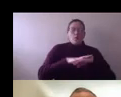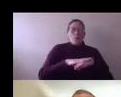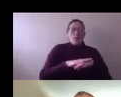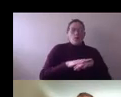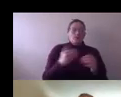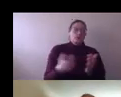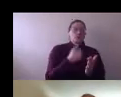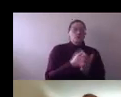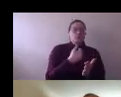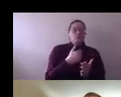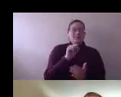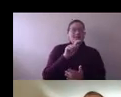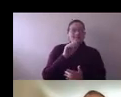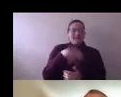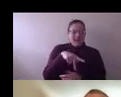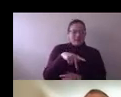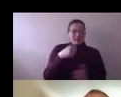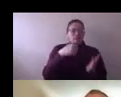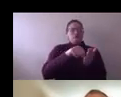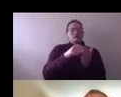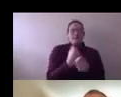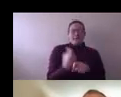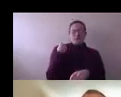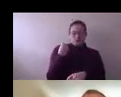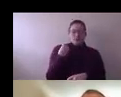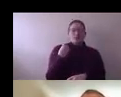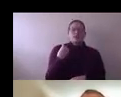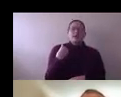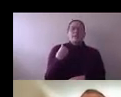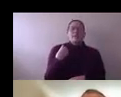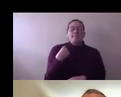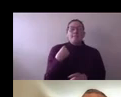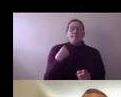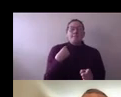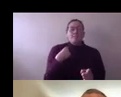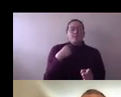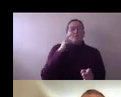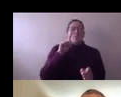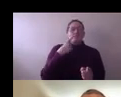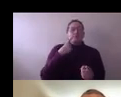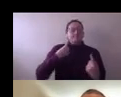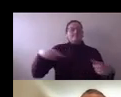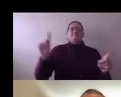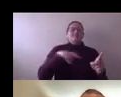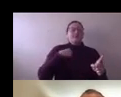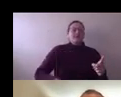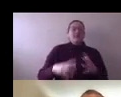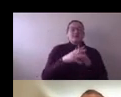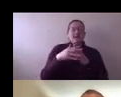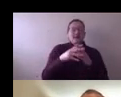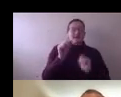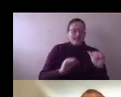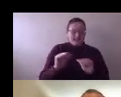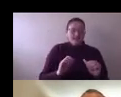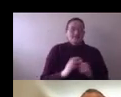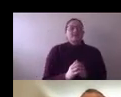stamp last year as a well-known Chinese American scientist.